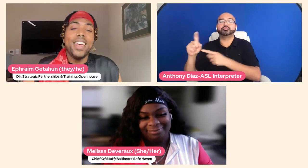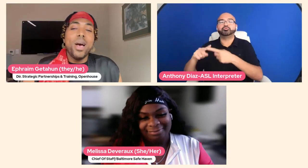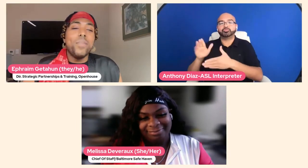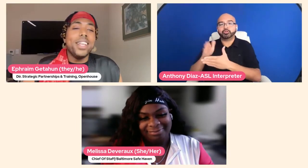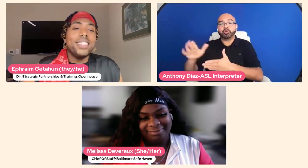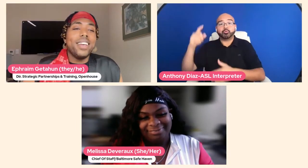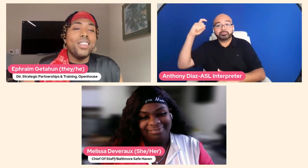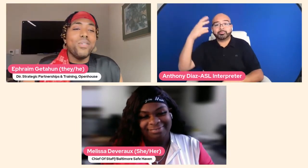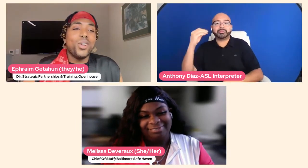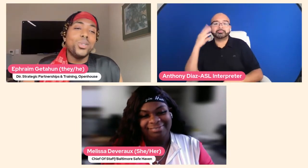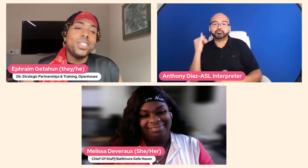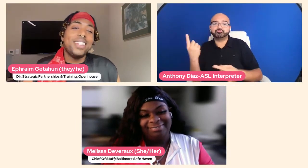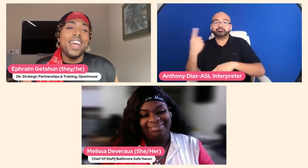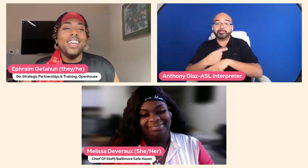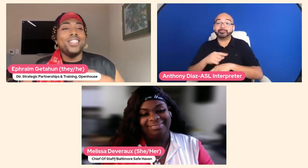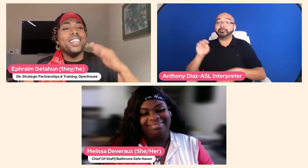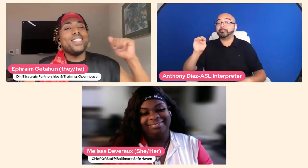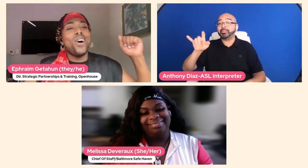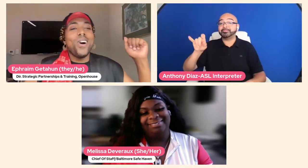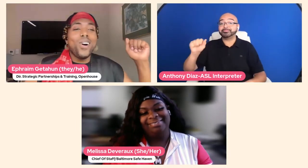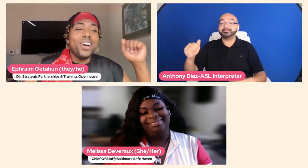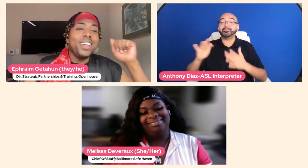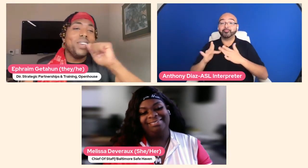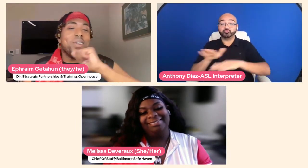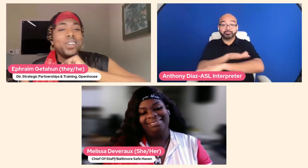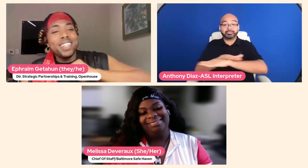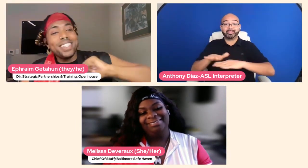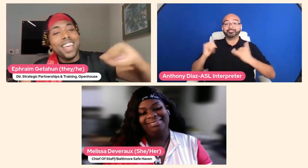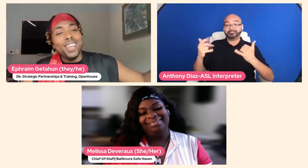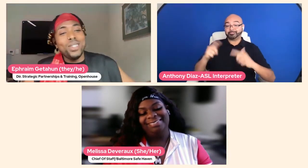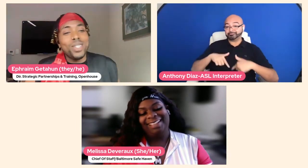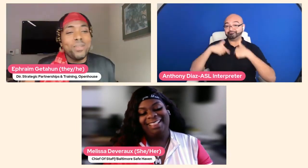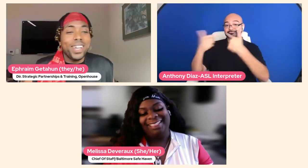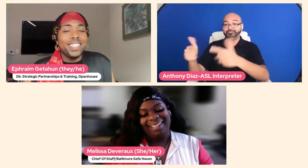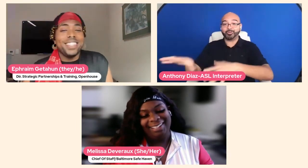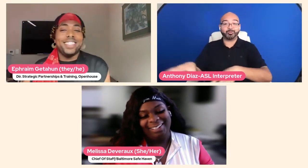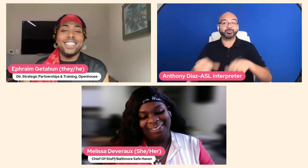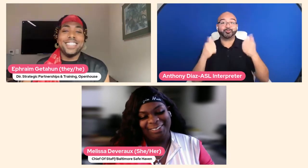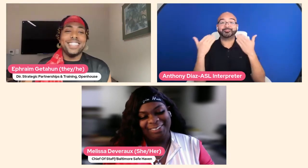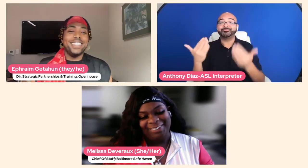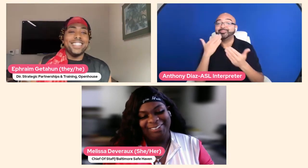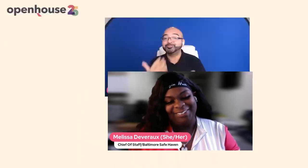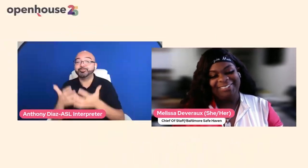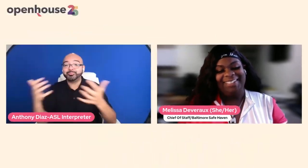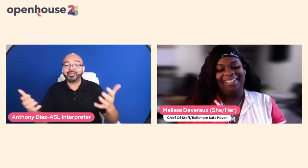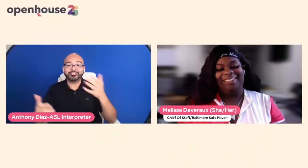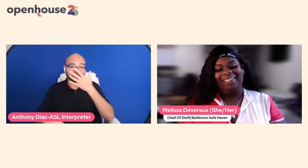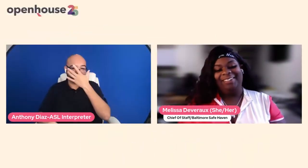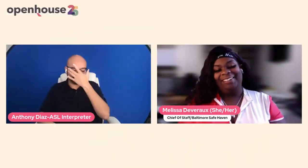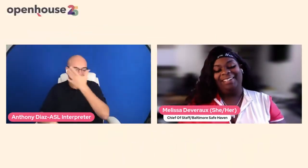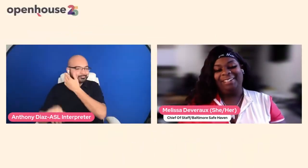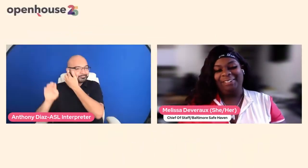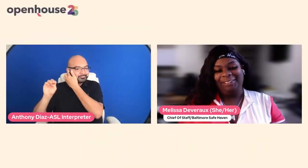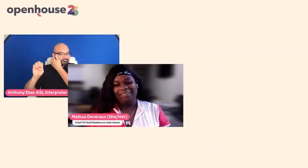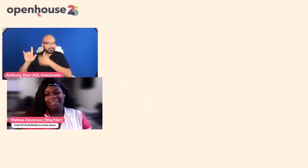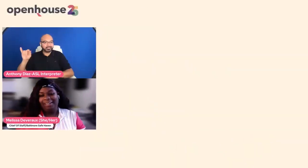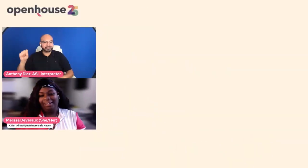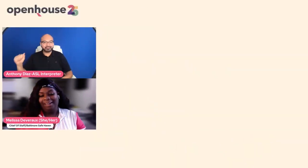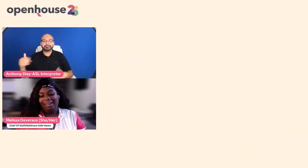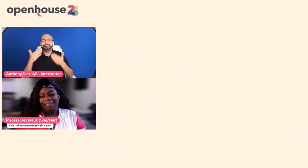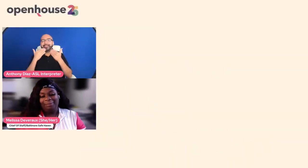today. Melissa, the virtual stage is all yours. Thank you so much. Thank you. Thank